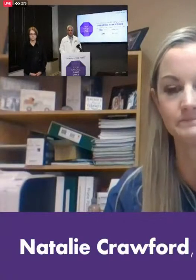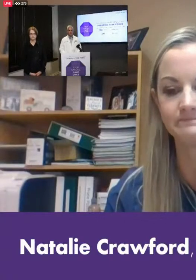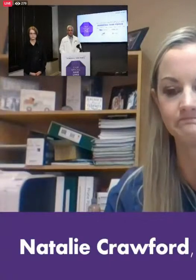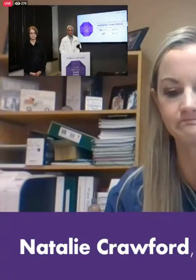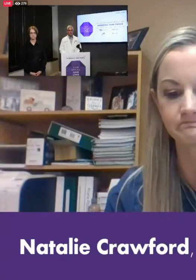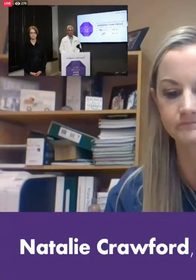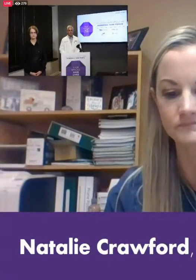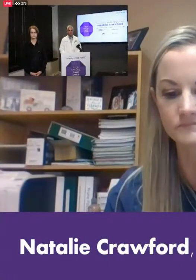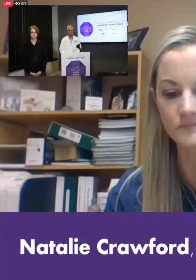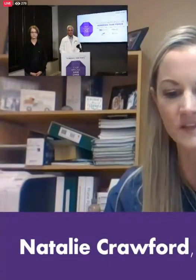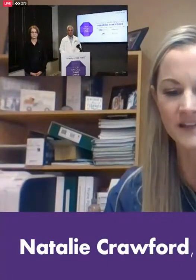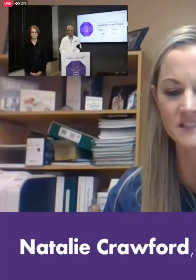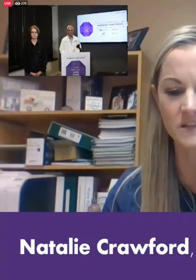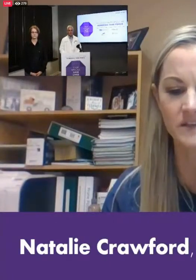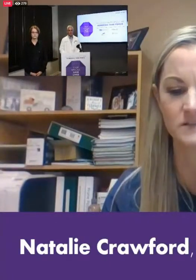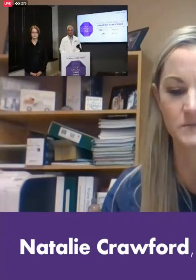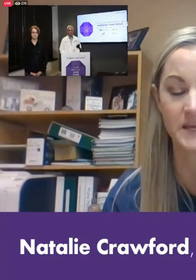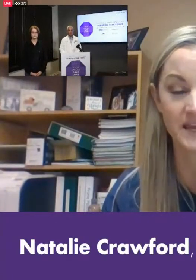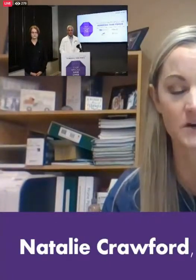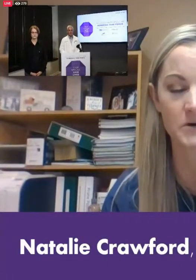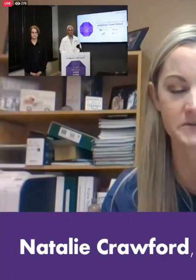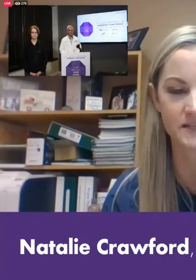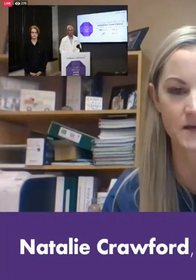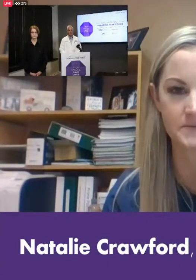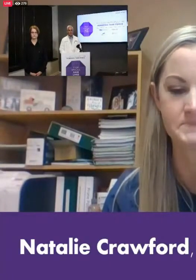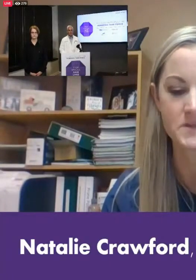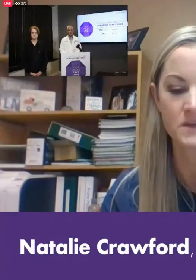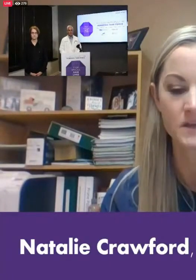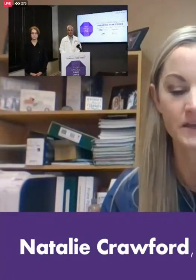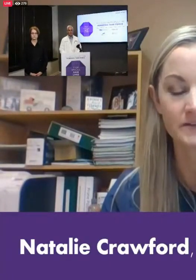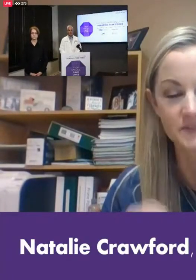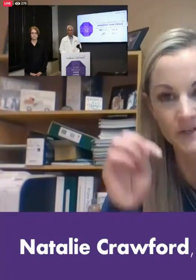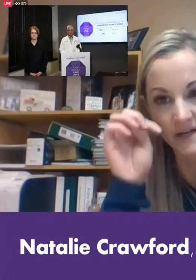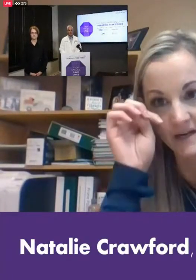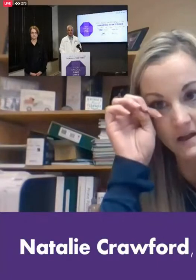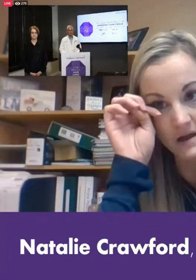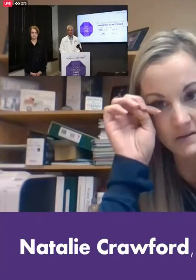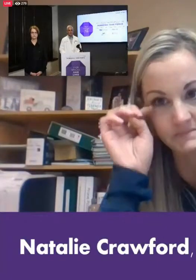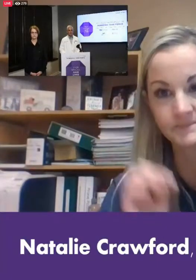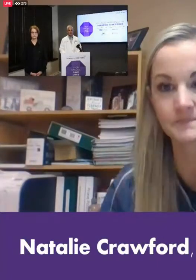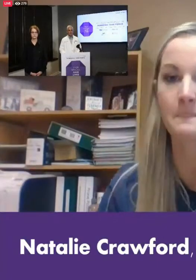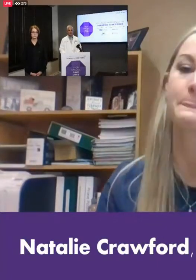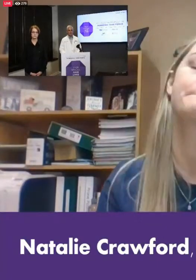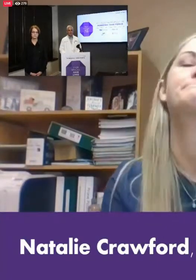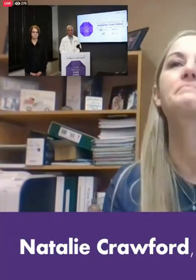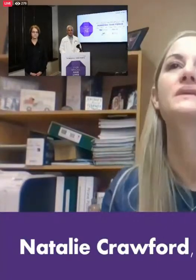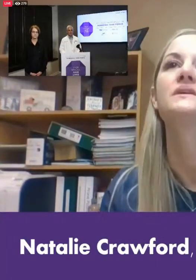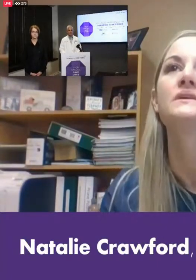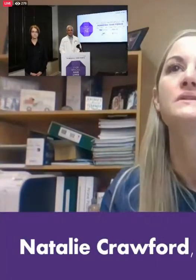heaven. That's the things that we hear all the time. I'm sorry.